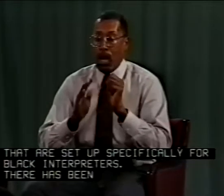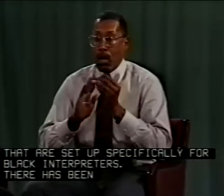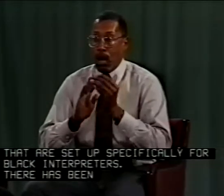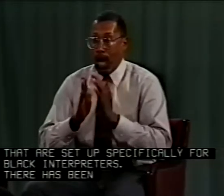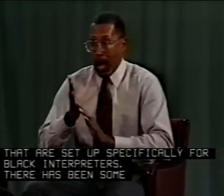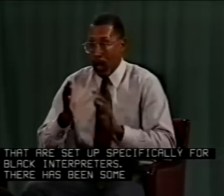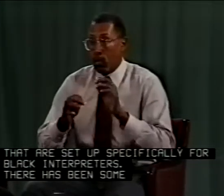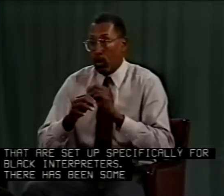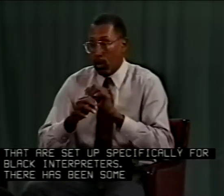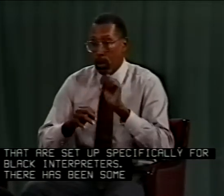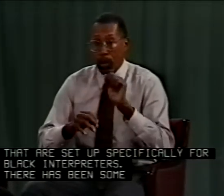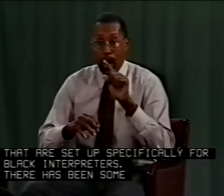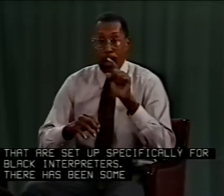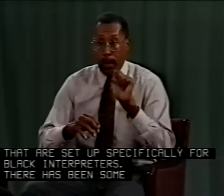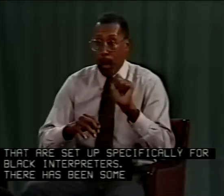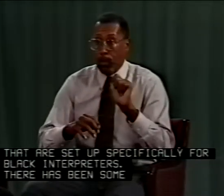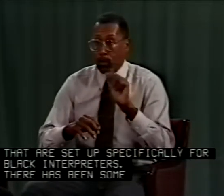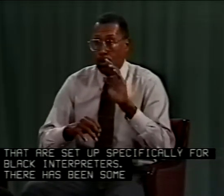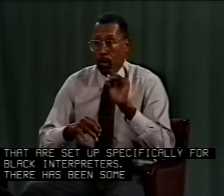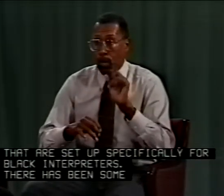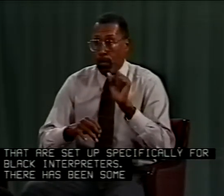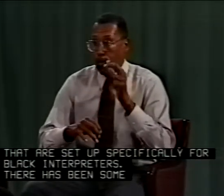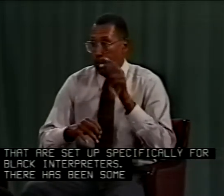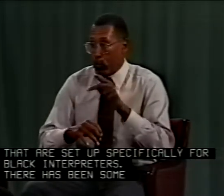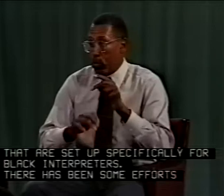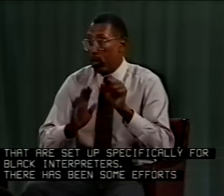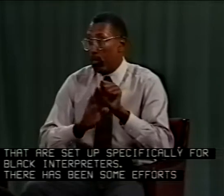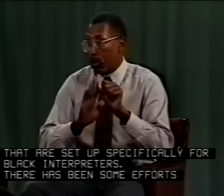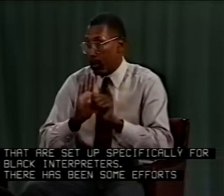efforts made. I know that there's a college in Alabama,